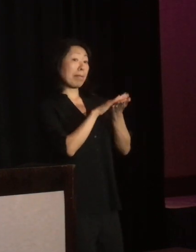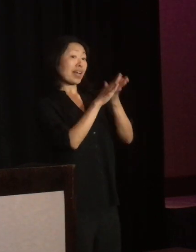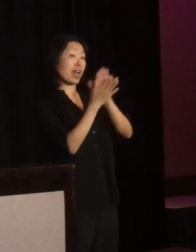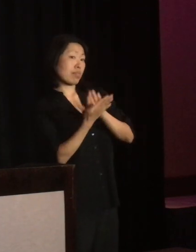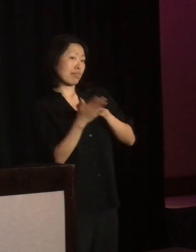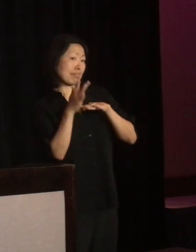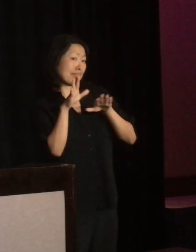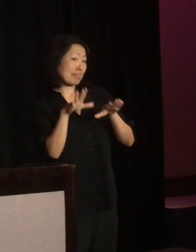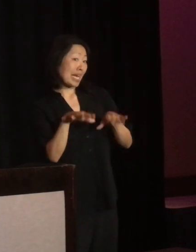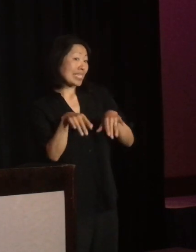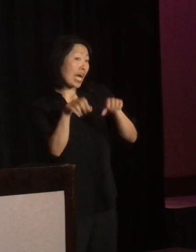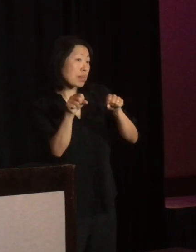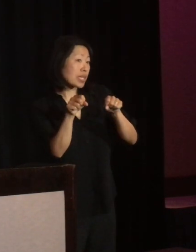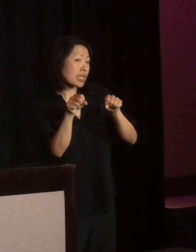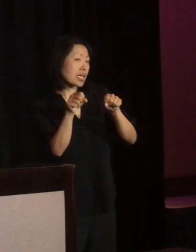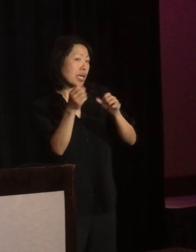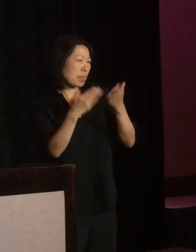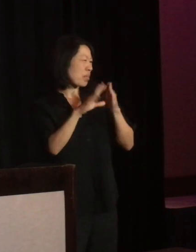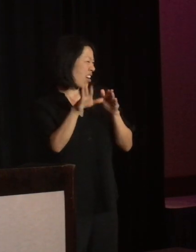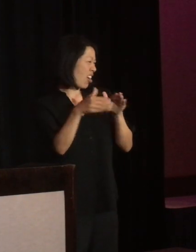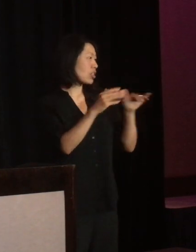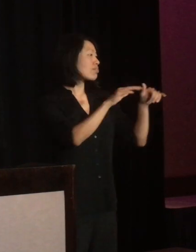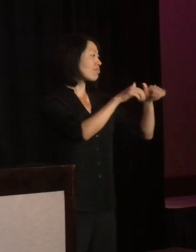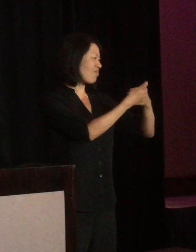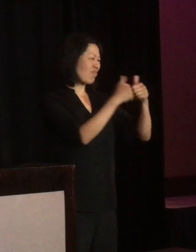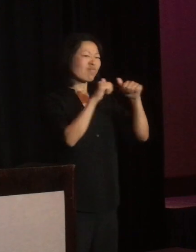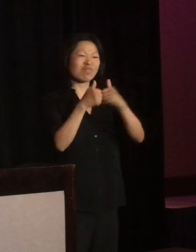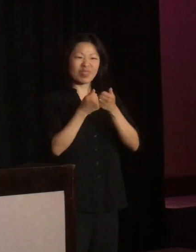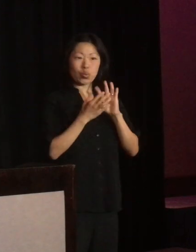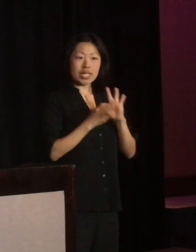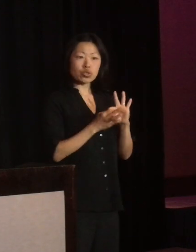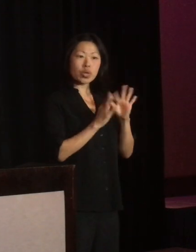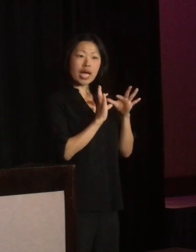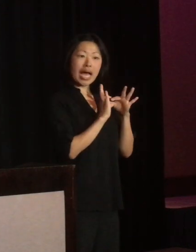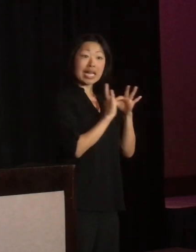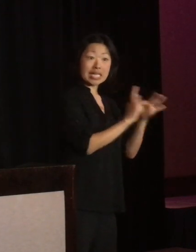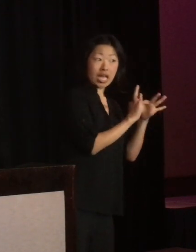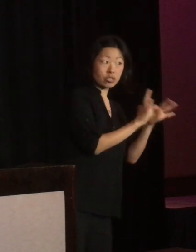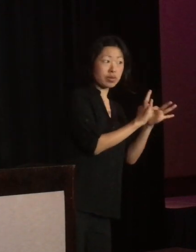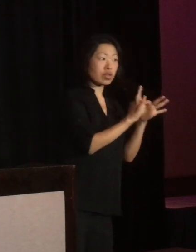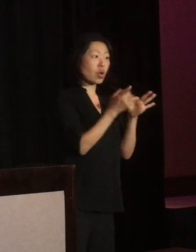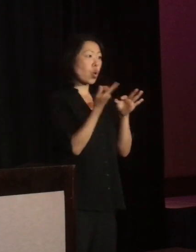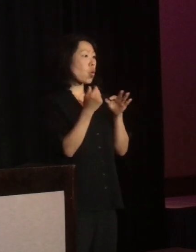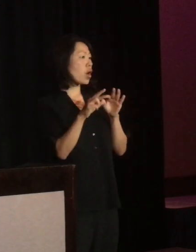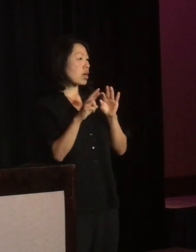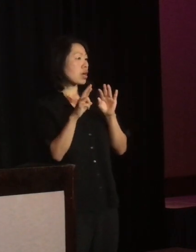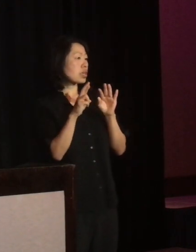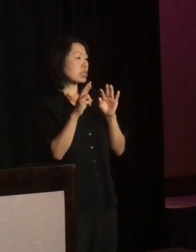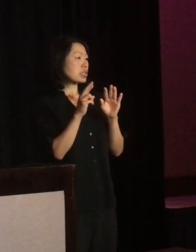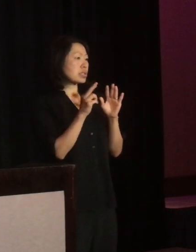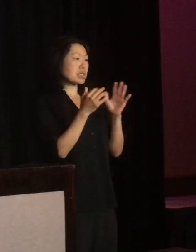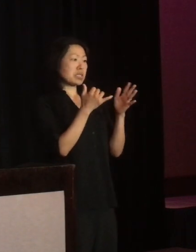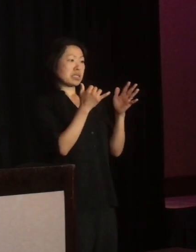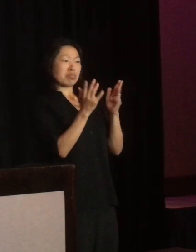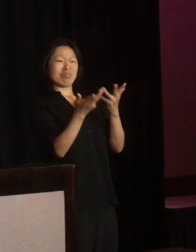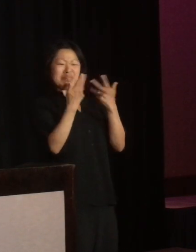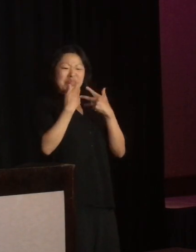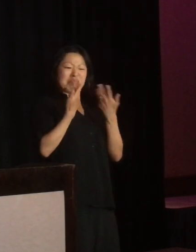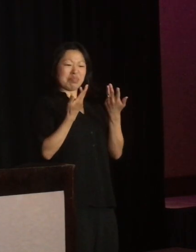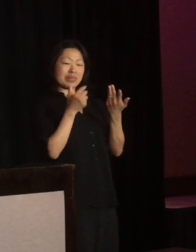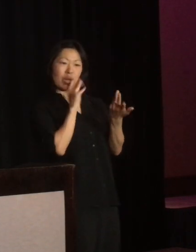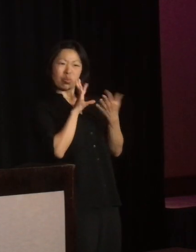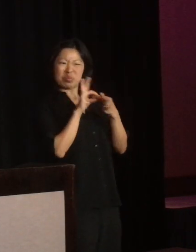have some other challenges around attachment or disruption in our care, which makes sense, right?